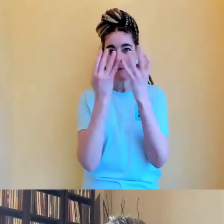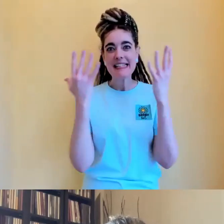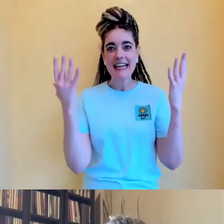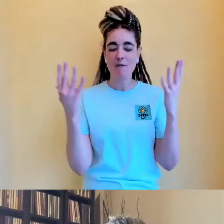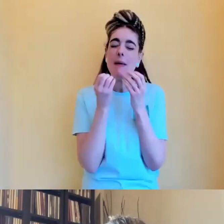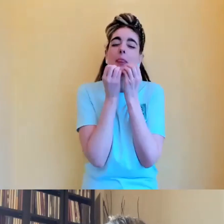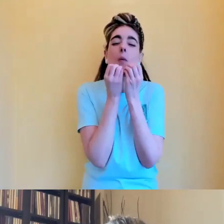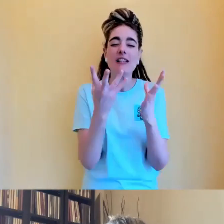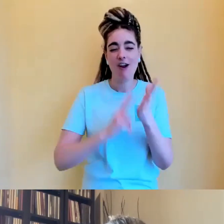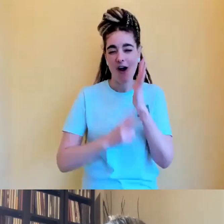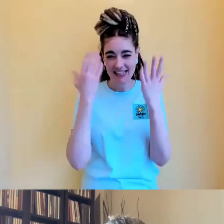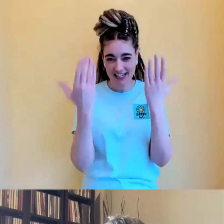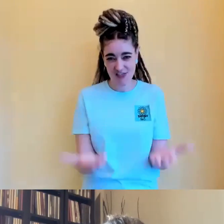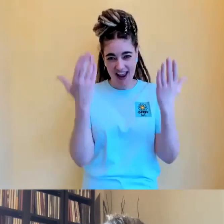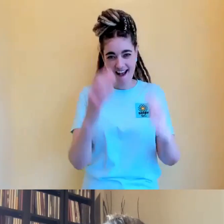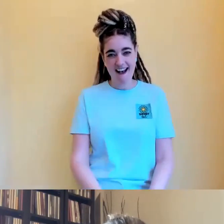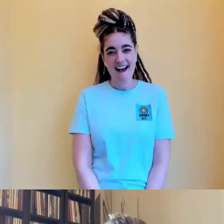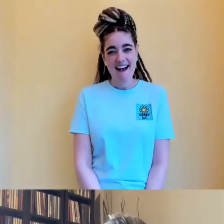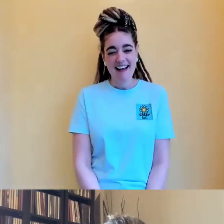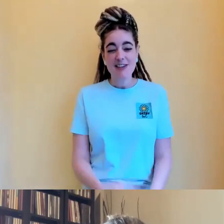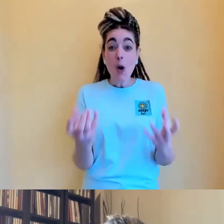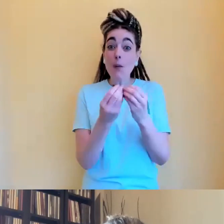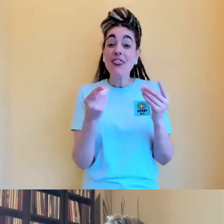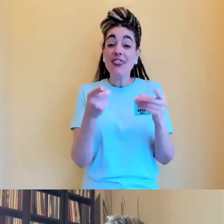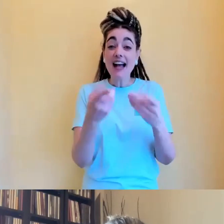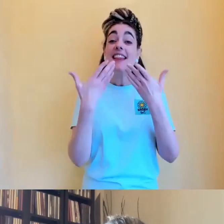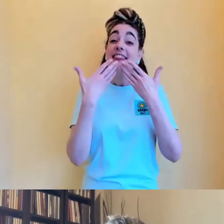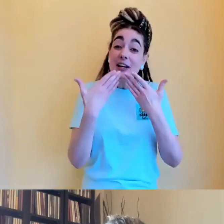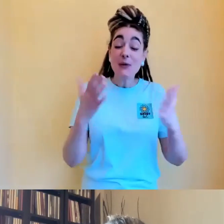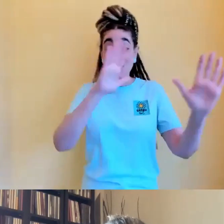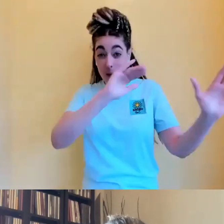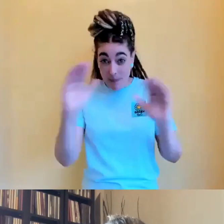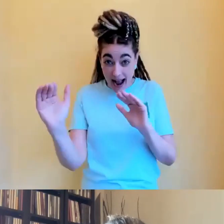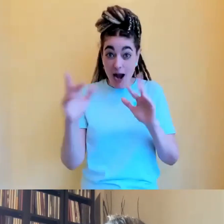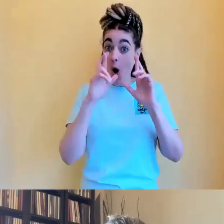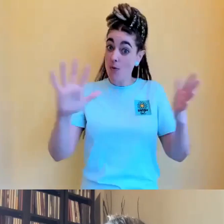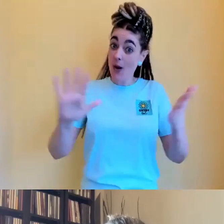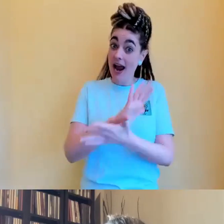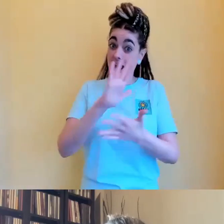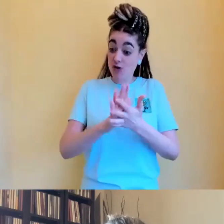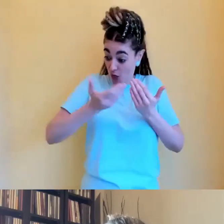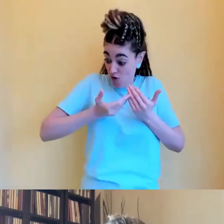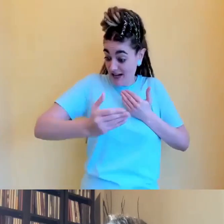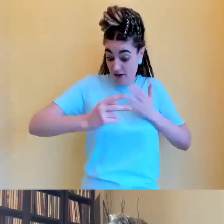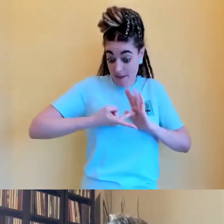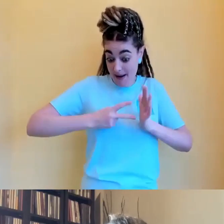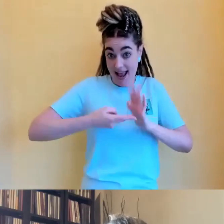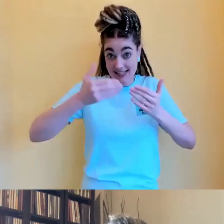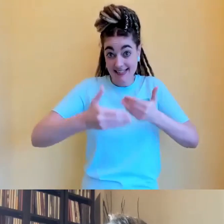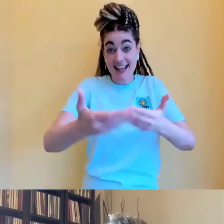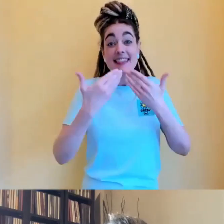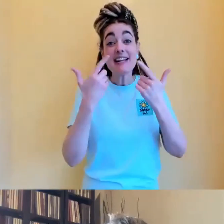are. And with that, I would like to say goodbye, folks. Hope you enjoy the rest of the planned seasons, and thanks a